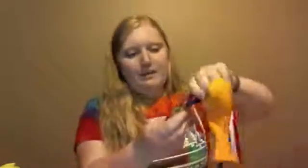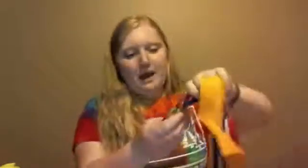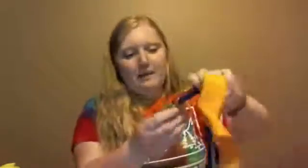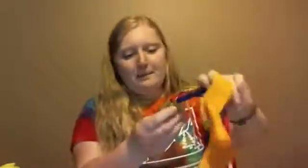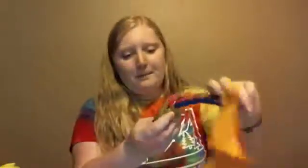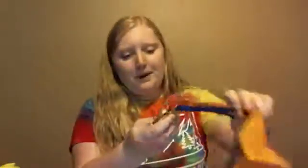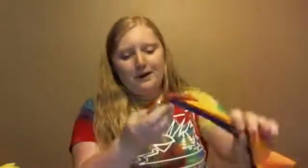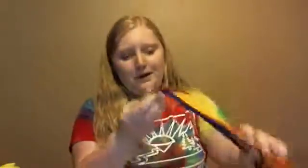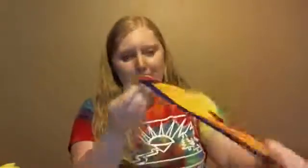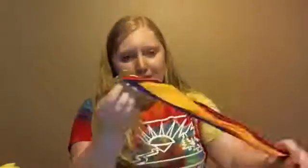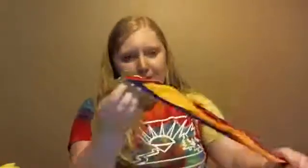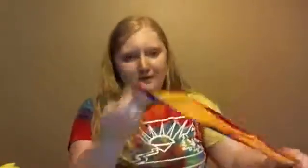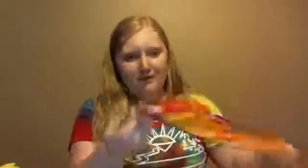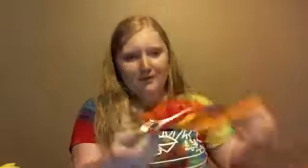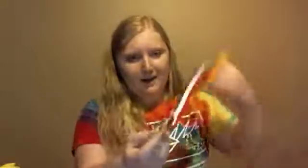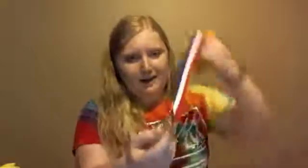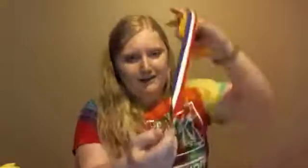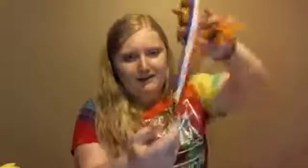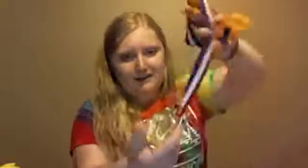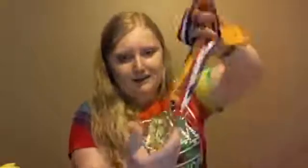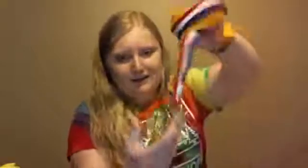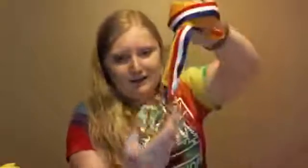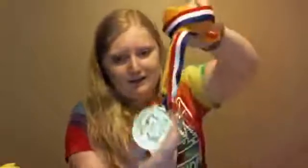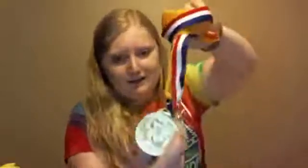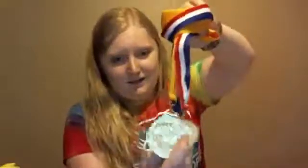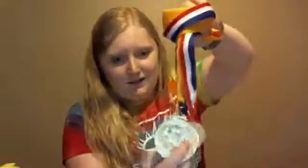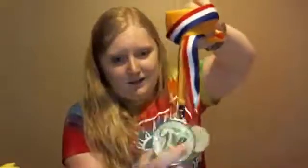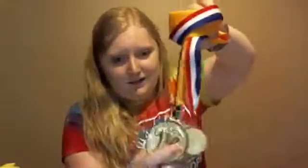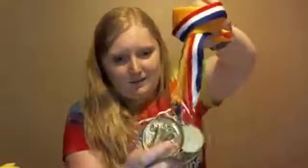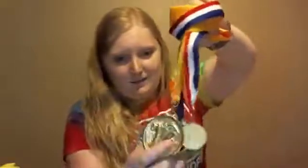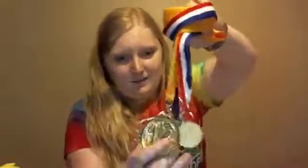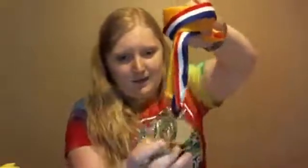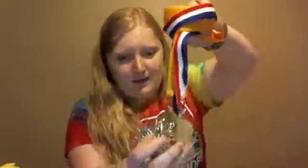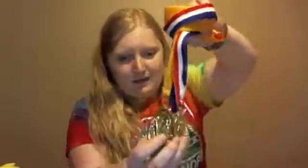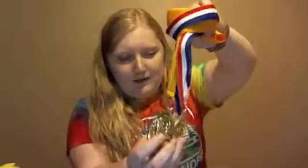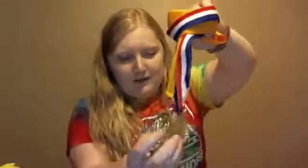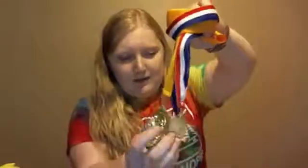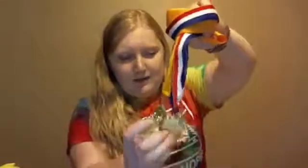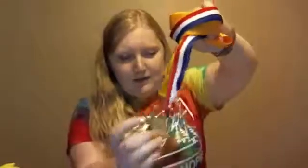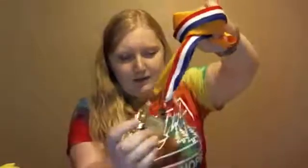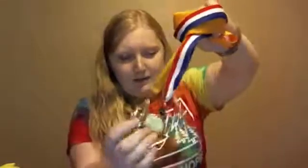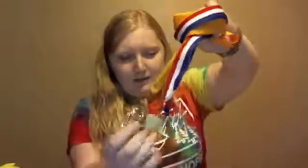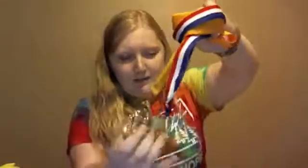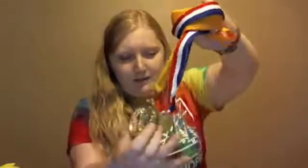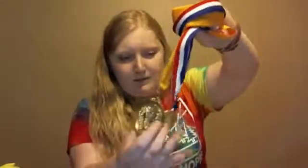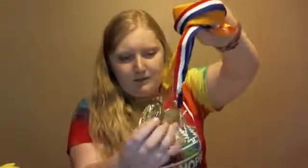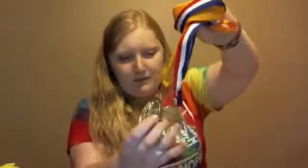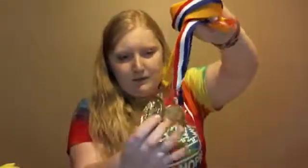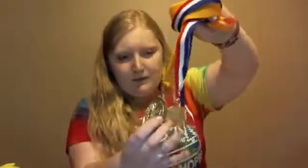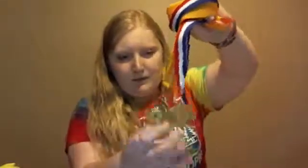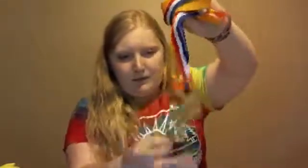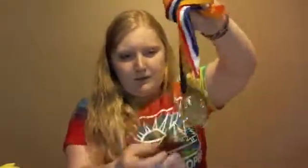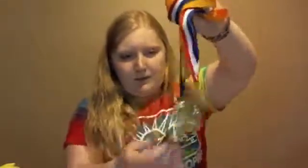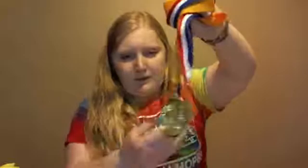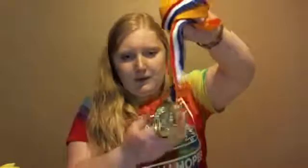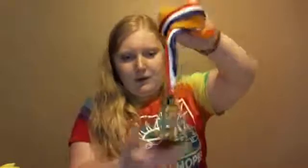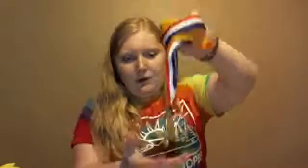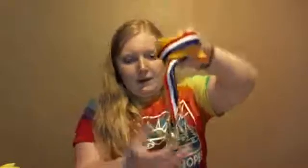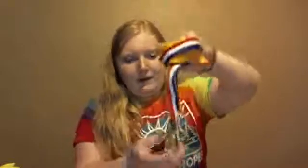I borrowed some of my sister's medals for the gold, and